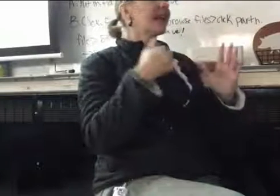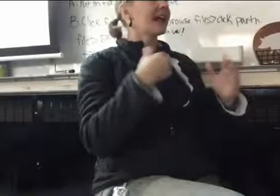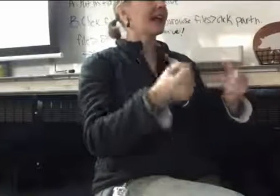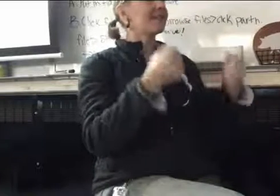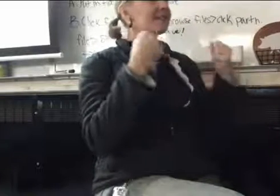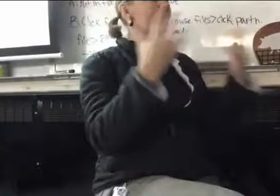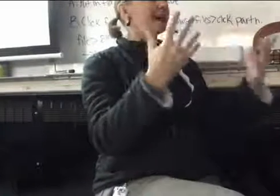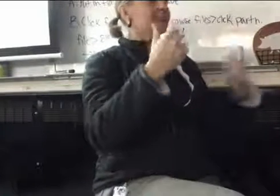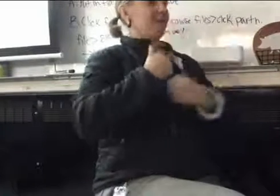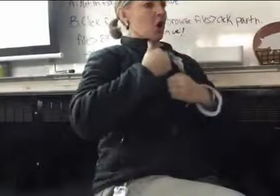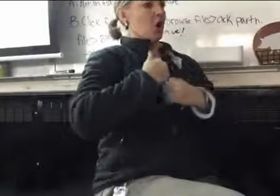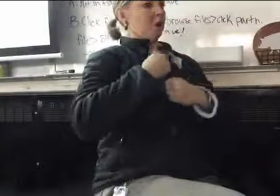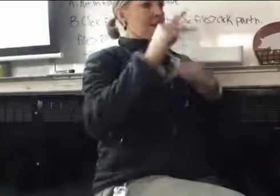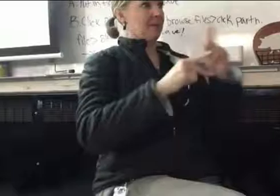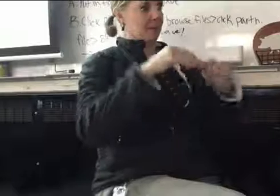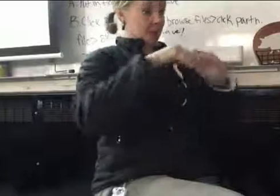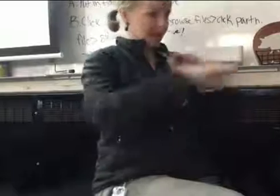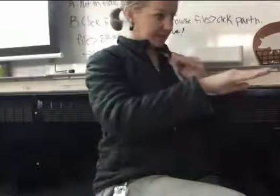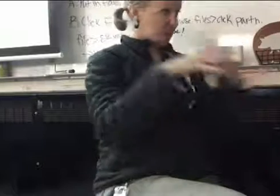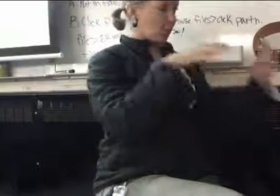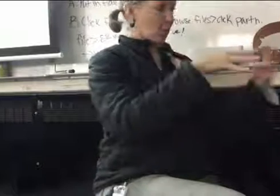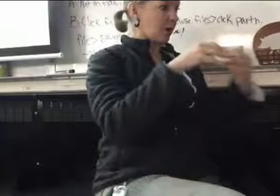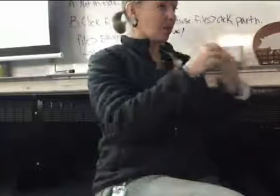into this battle without any